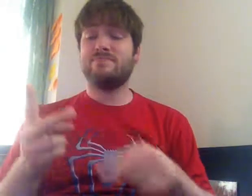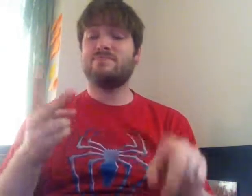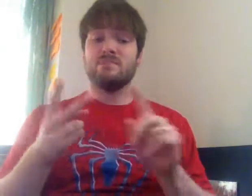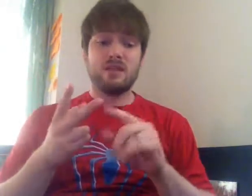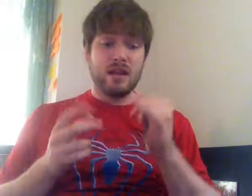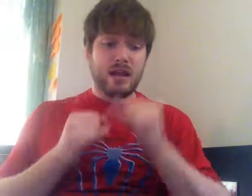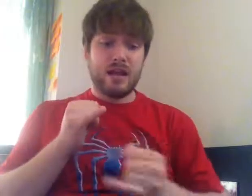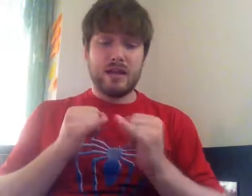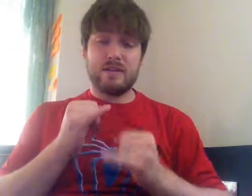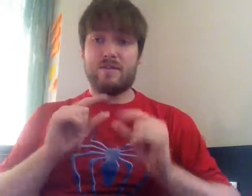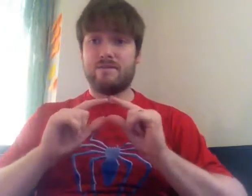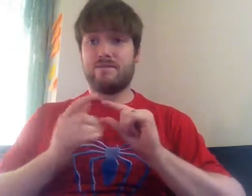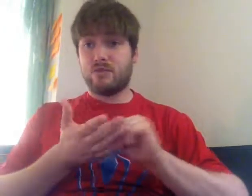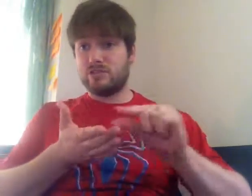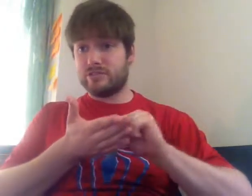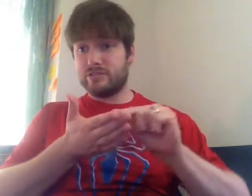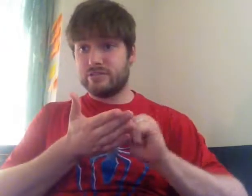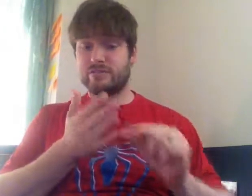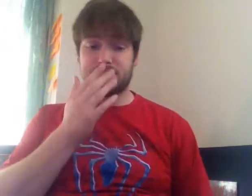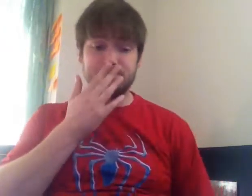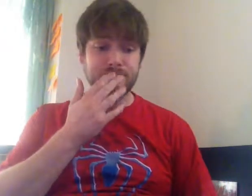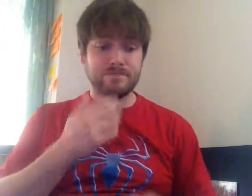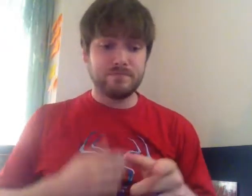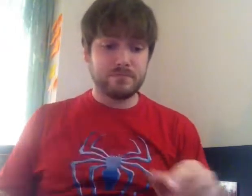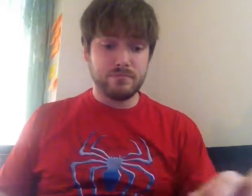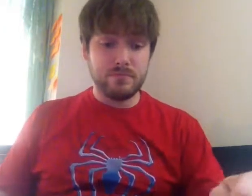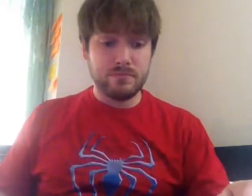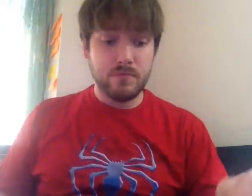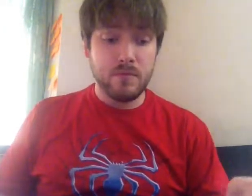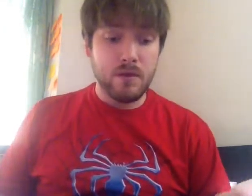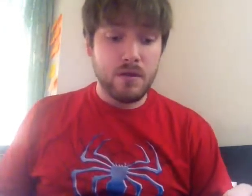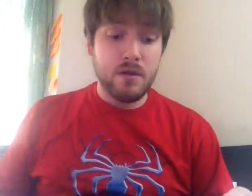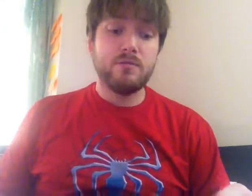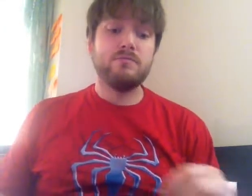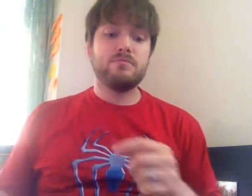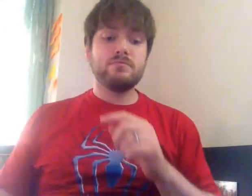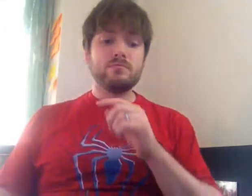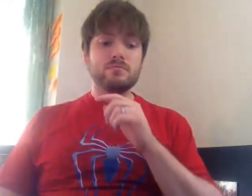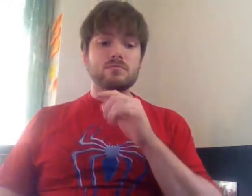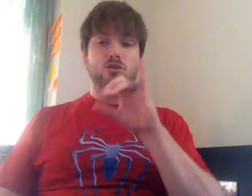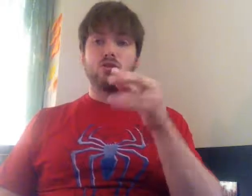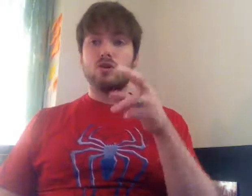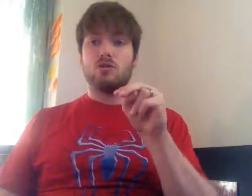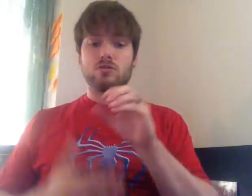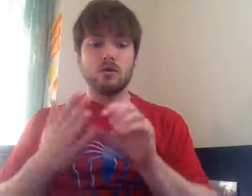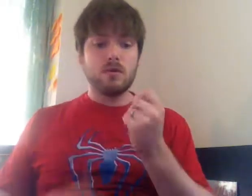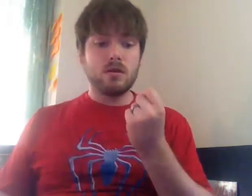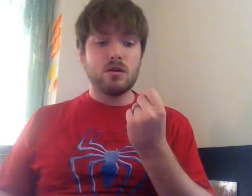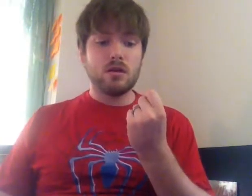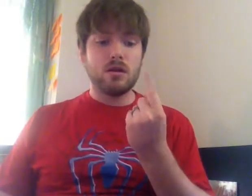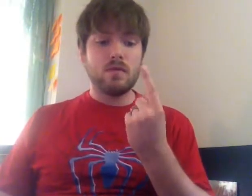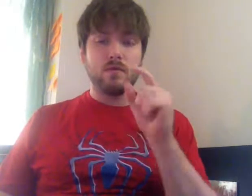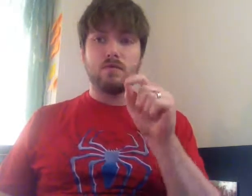storm, Colin. And it's a complicated meteorological transition, but it's essentially turned into something more like